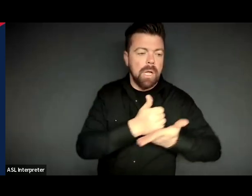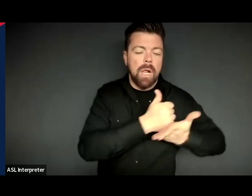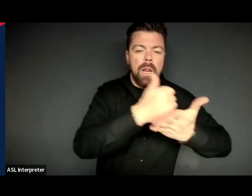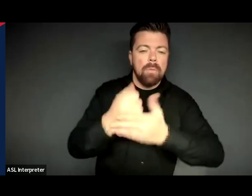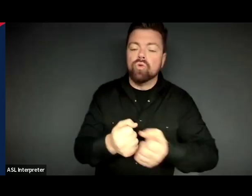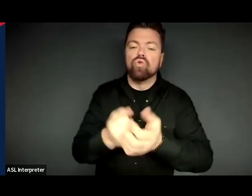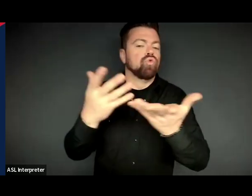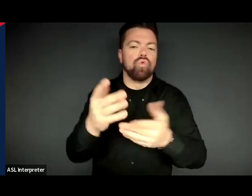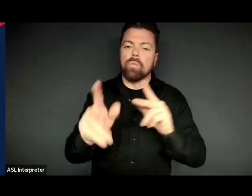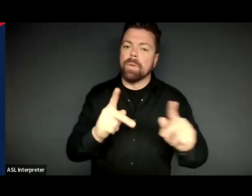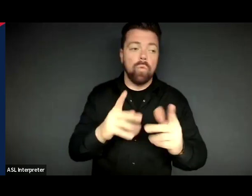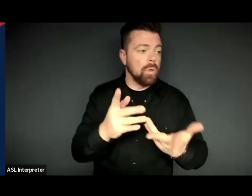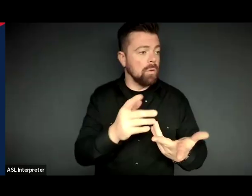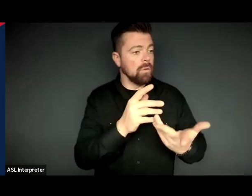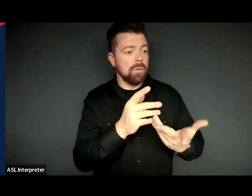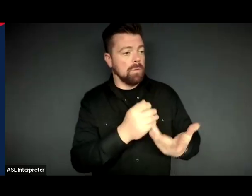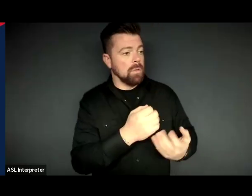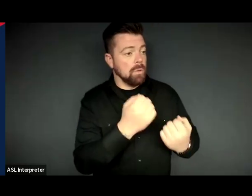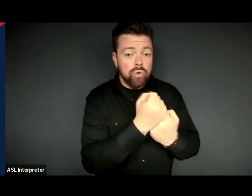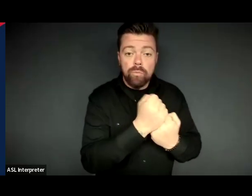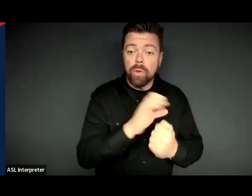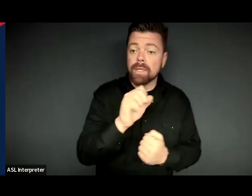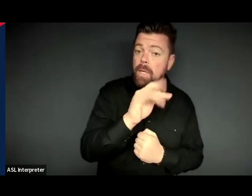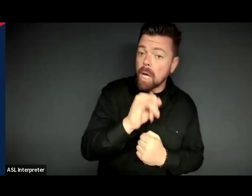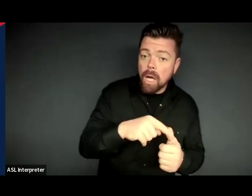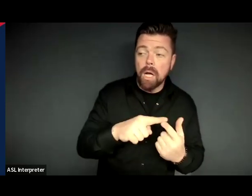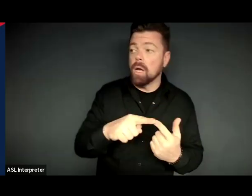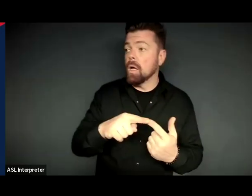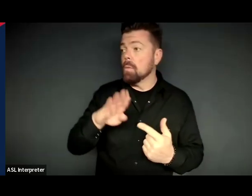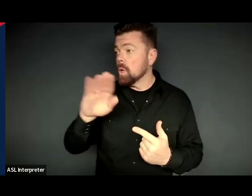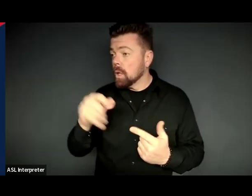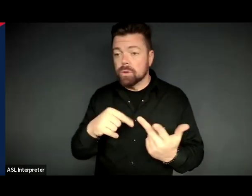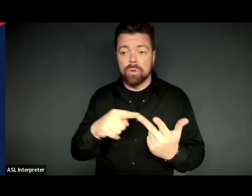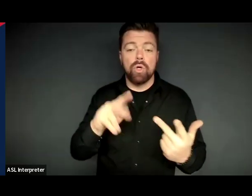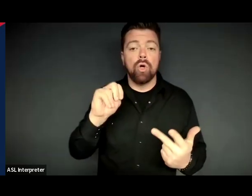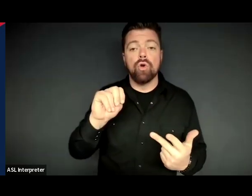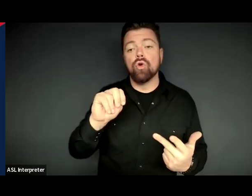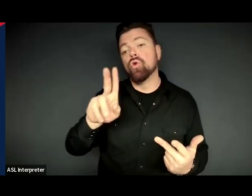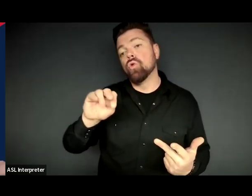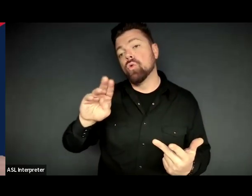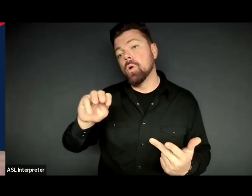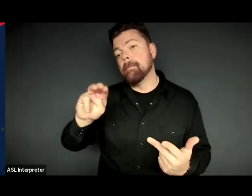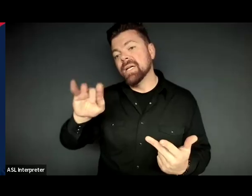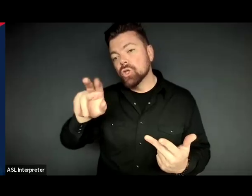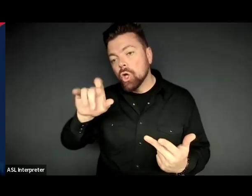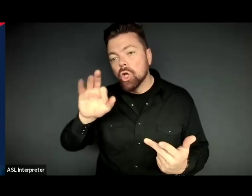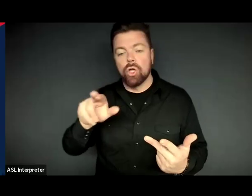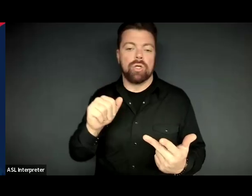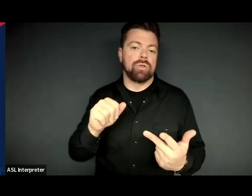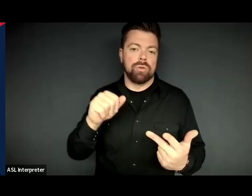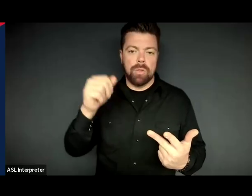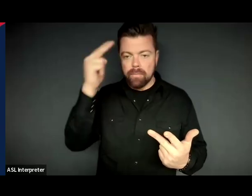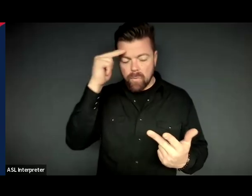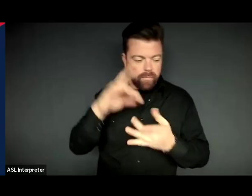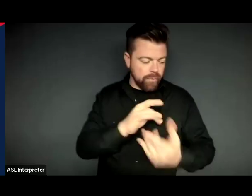it work with people with brain injury? Will it work with people with neuromuscular disease? Sure. It's all going to, but they've got